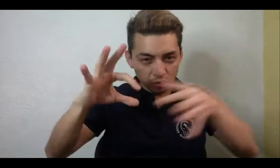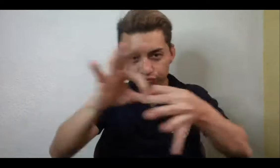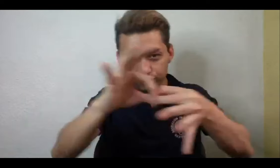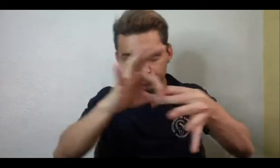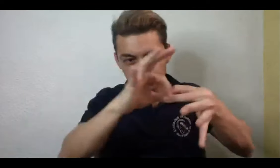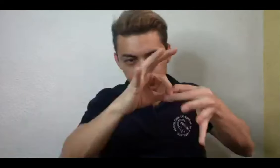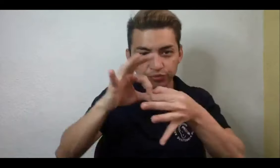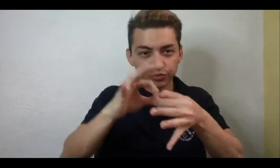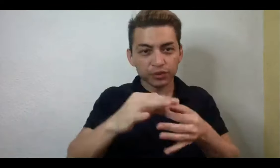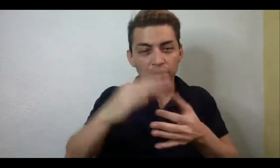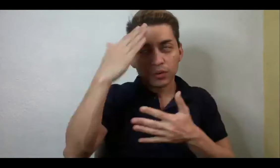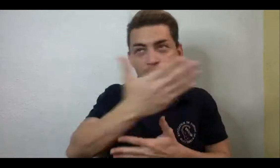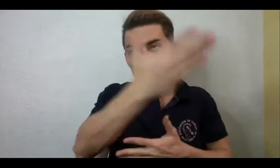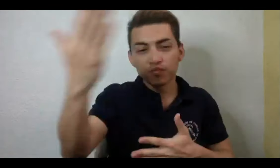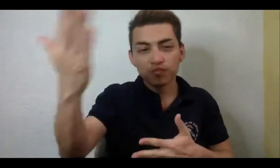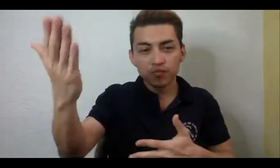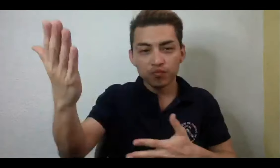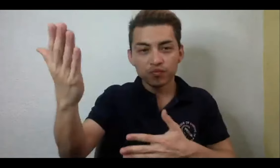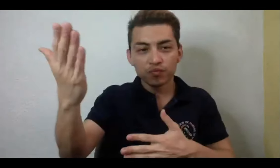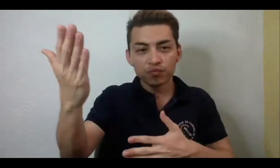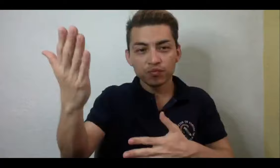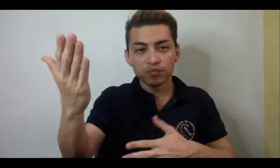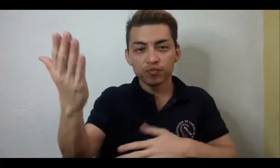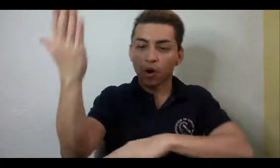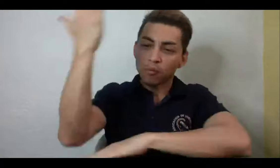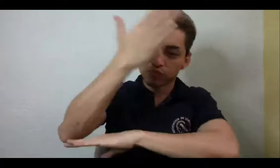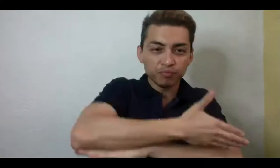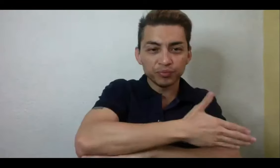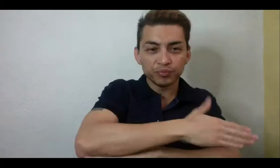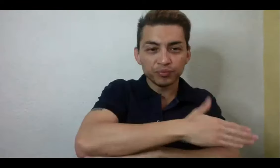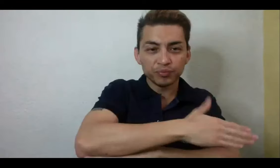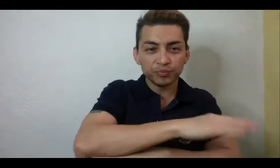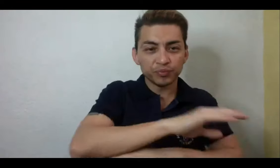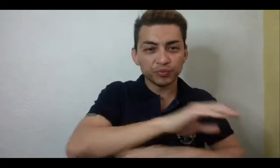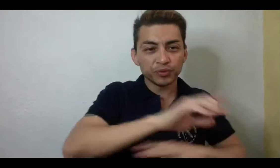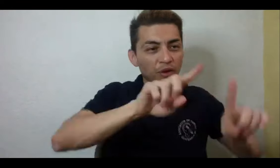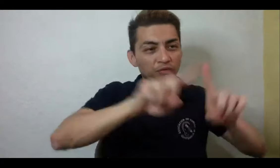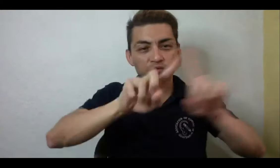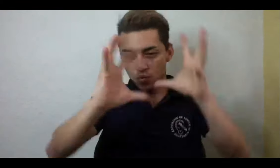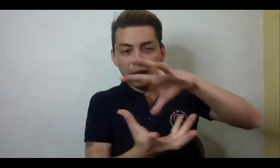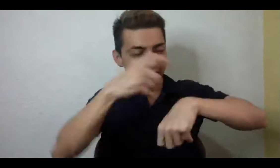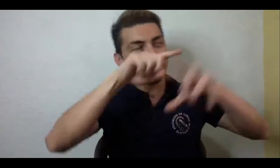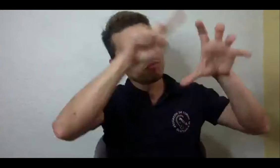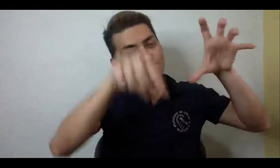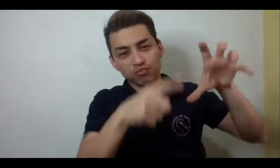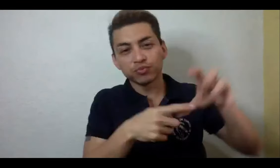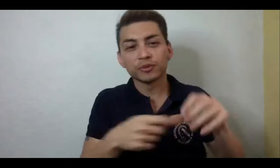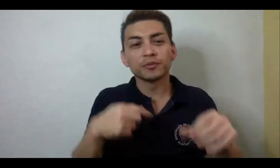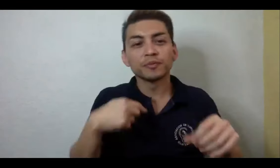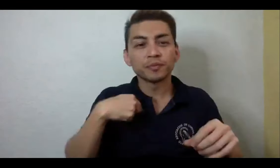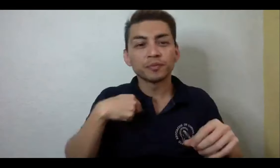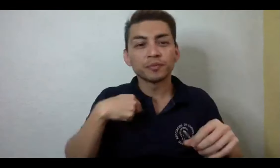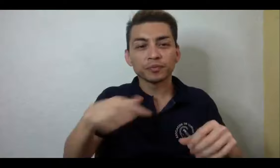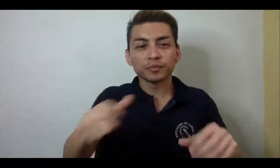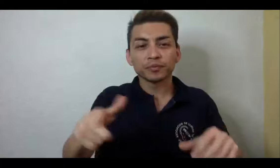those connecting from Paris and other parts of the world. On behalf of the Regional Bureau for Education in Latin America